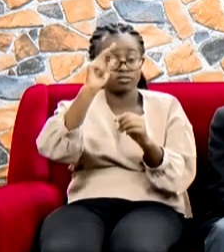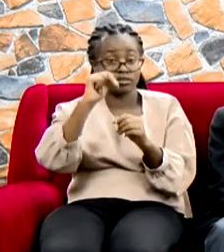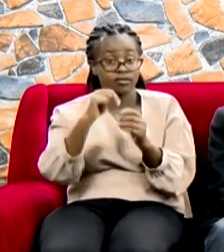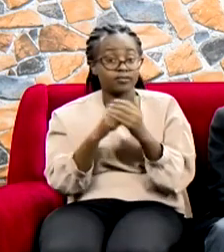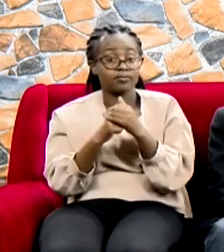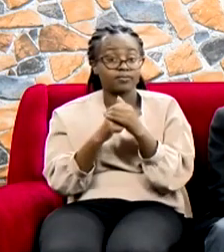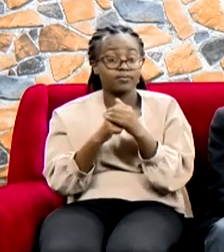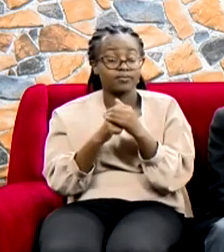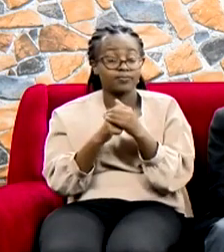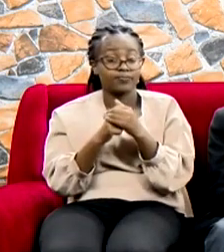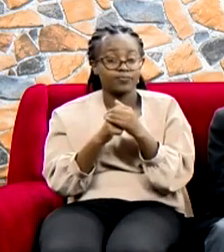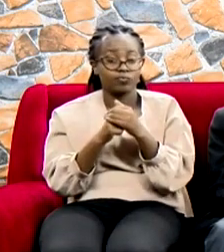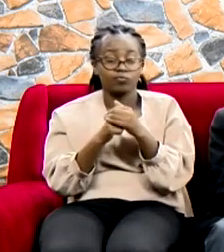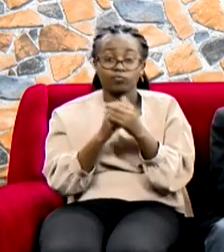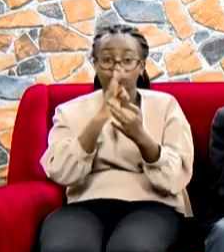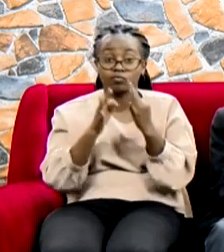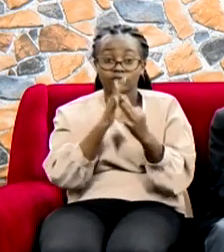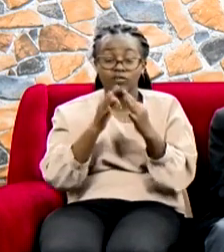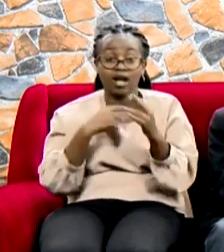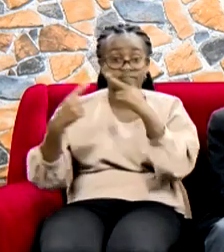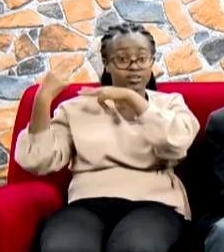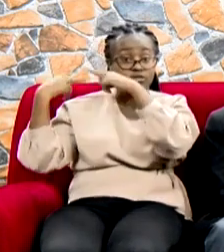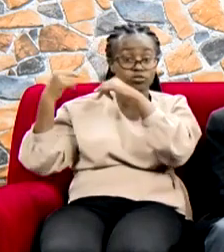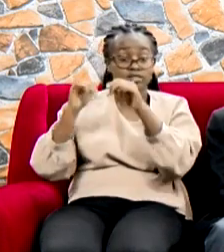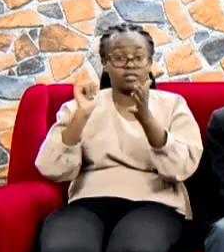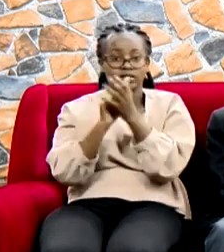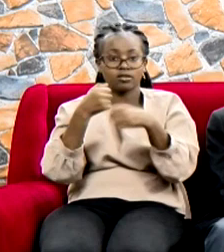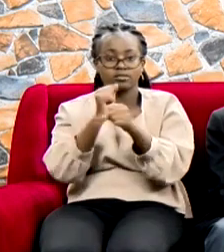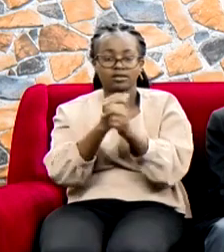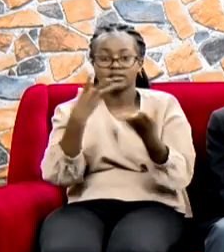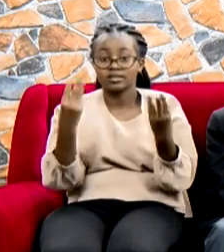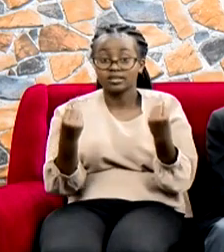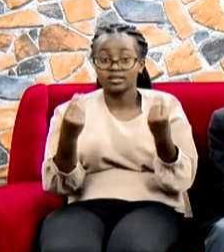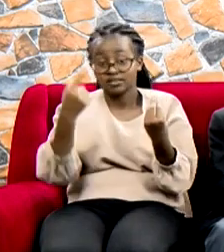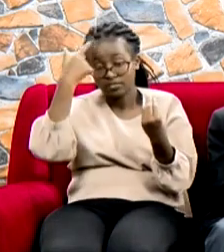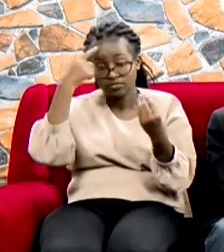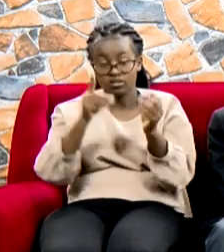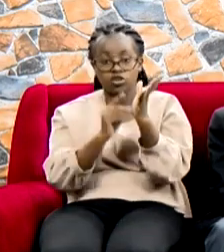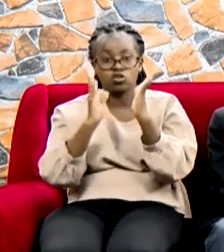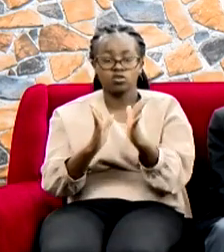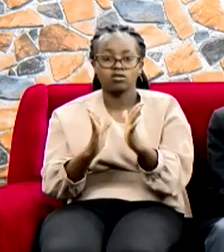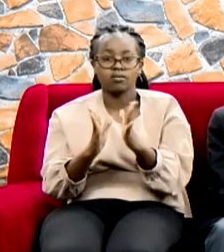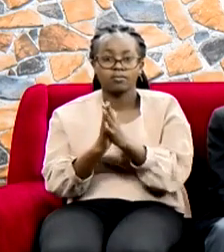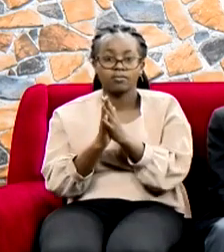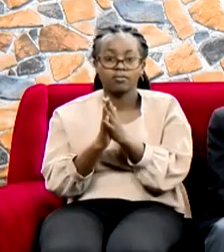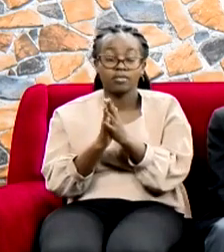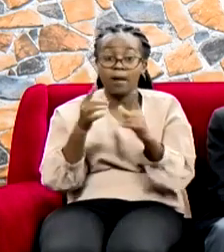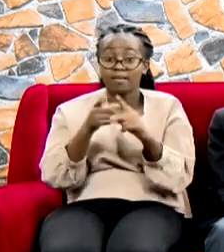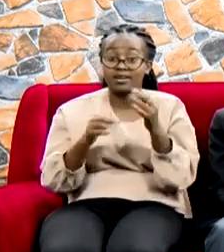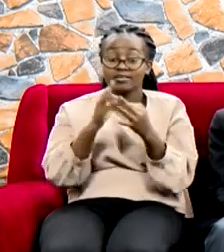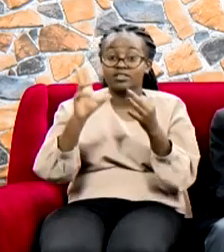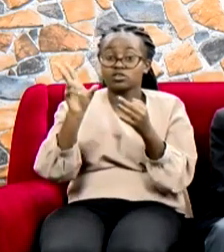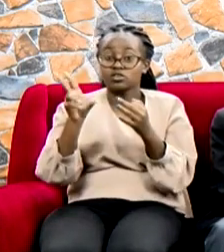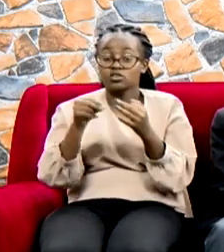so, and if there's history, that makes it easier. Yeah, for the doctor to look at certain things. But if there's